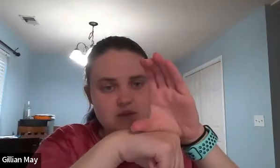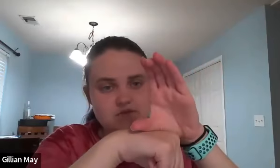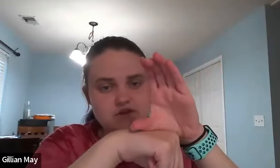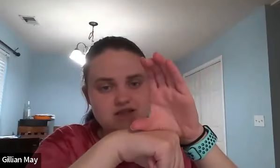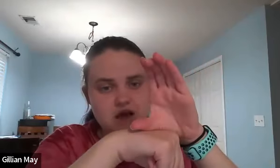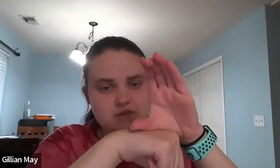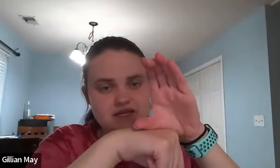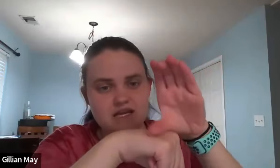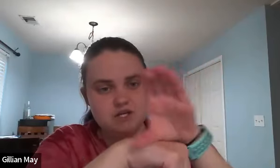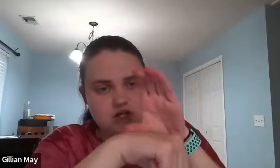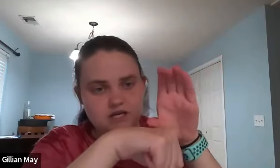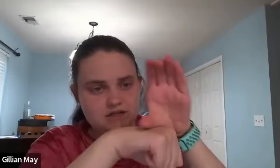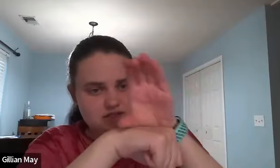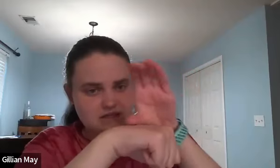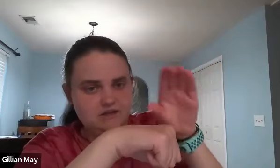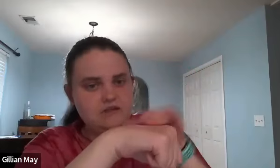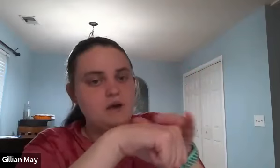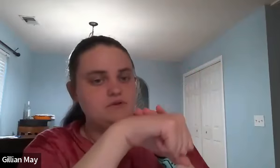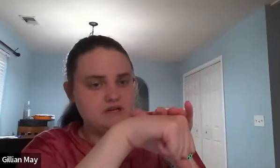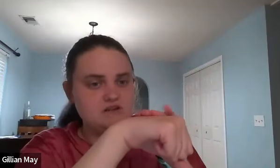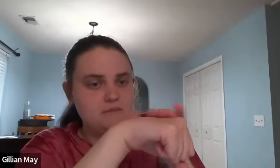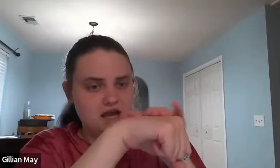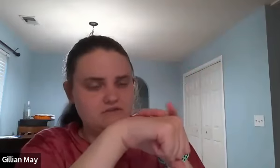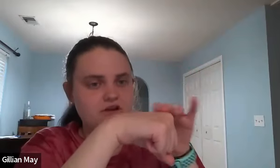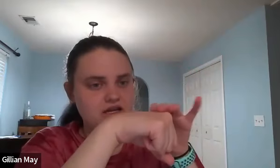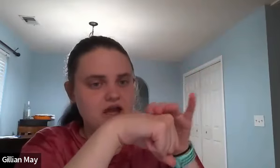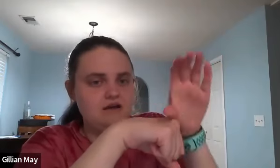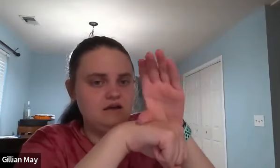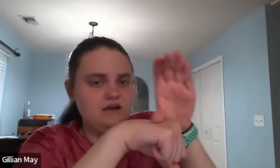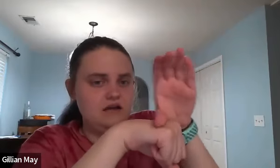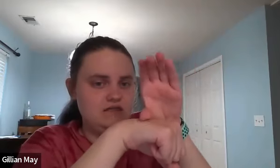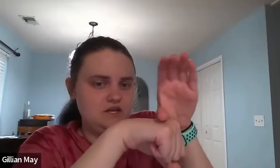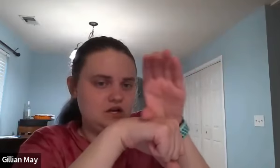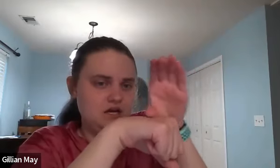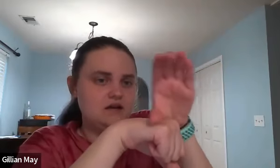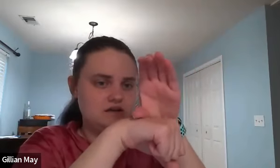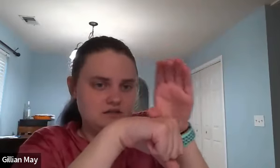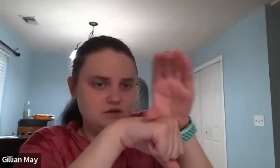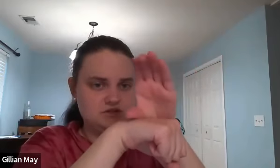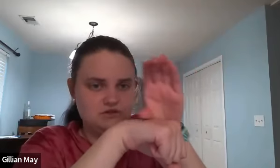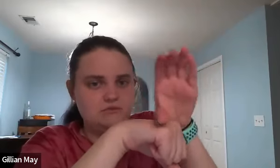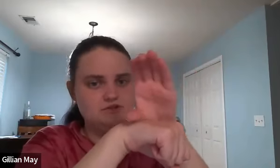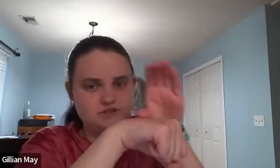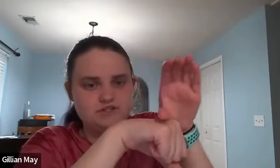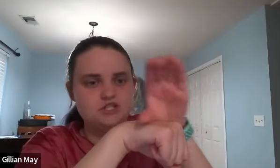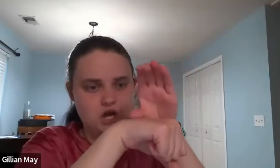of your non-dominant, and you're going to, like, I would rest on the back of your hand. Yeah. And then you're going to go circular motion,